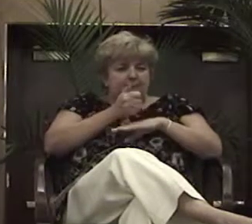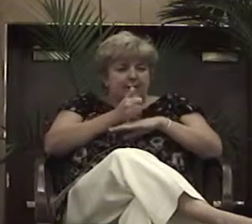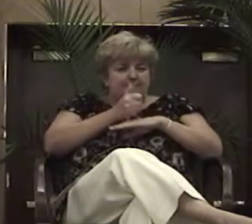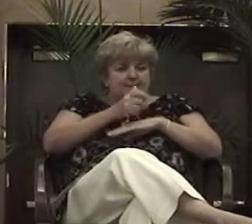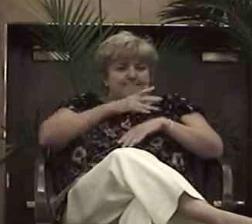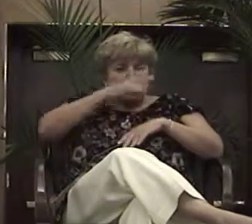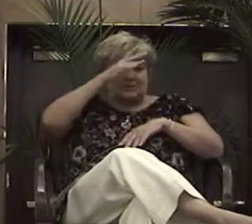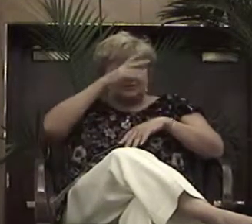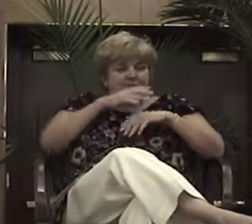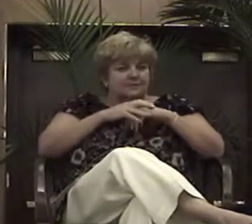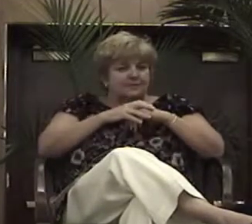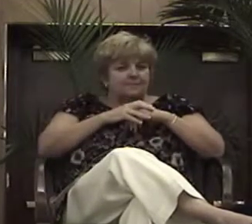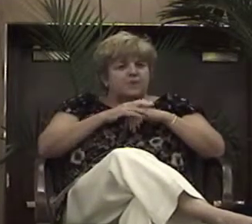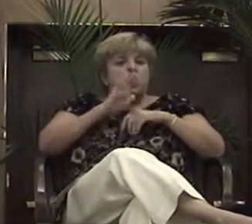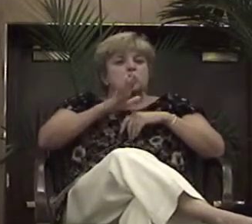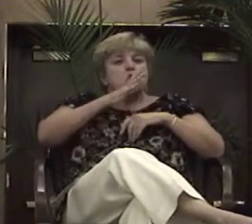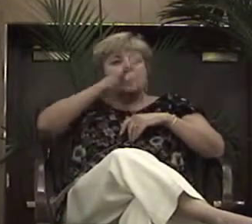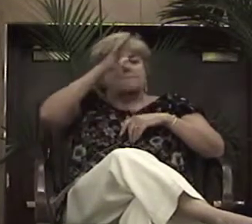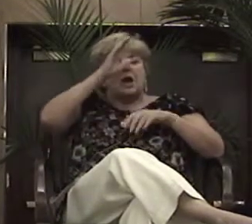Your parents did the best they could do with what they had.